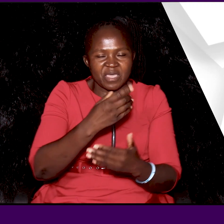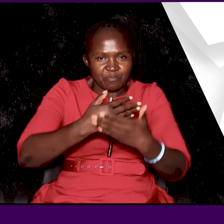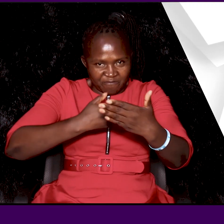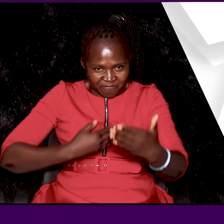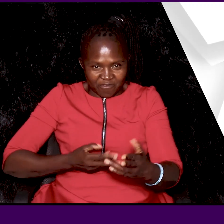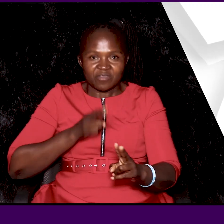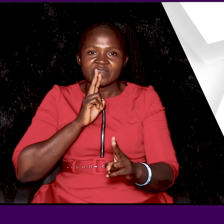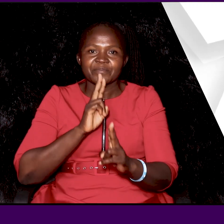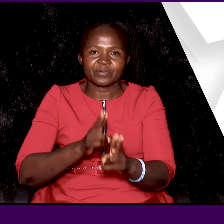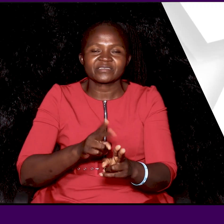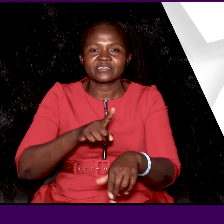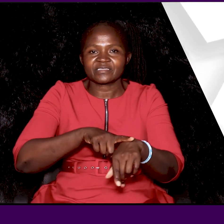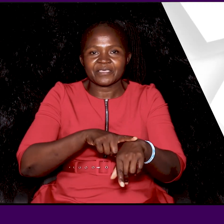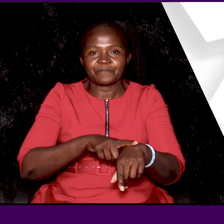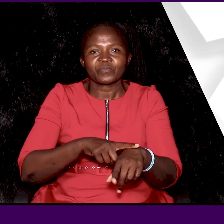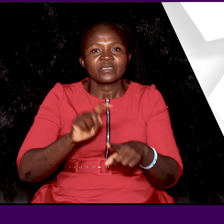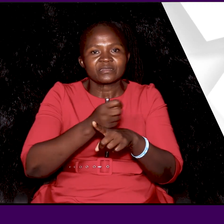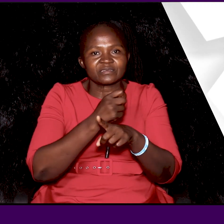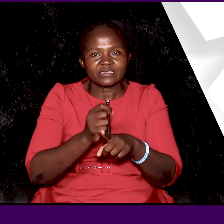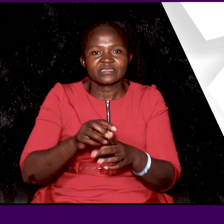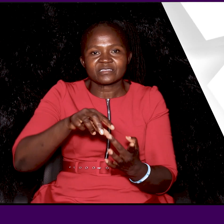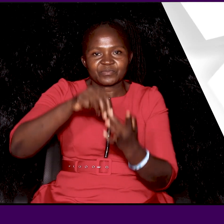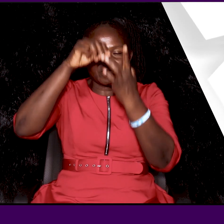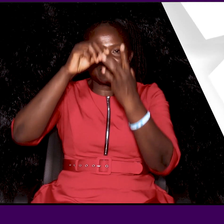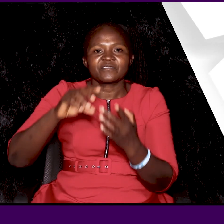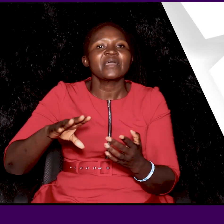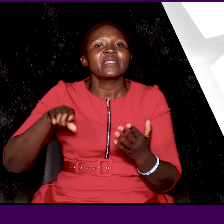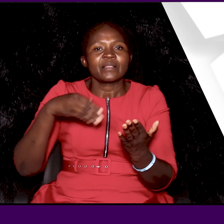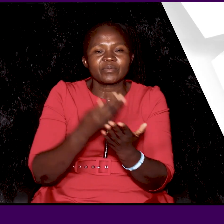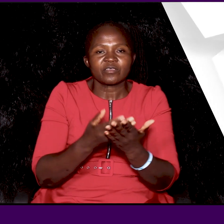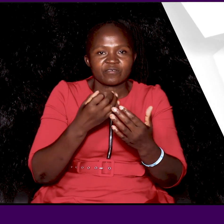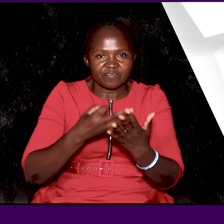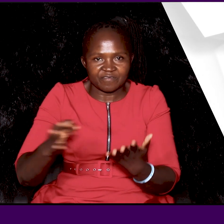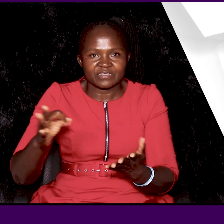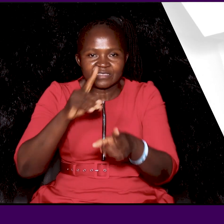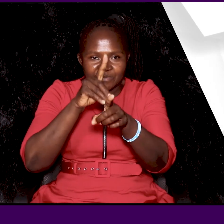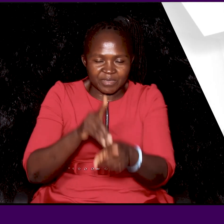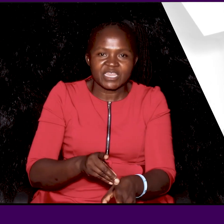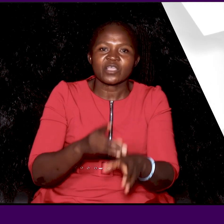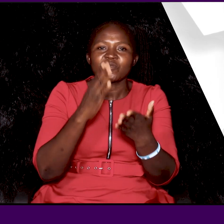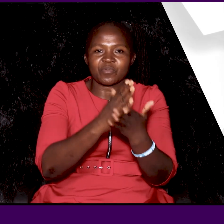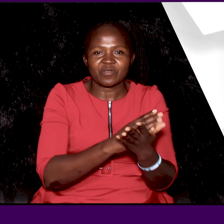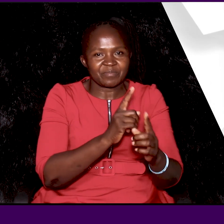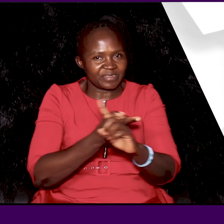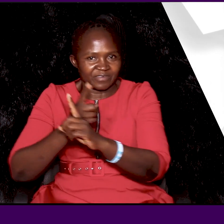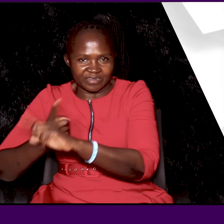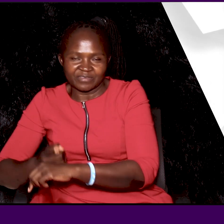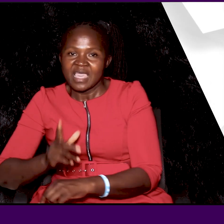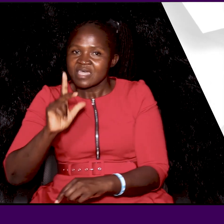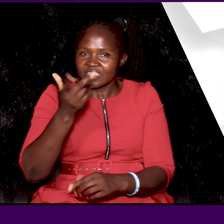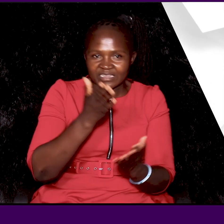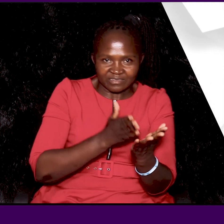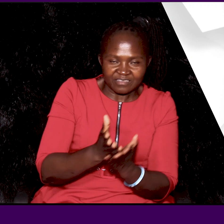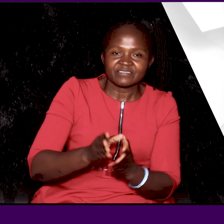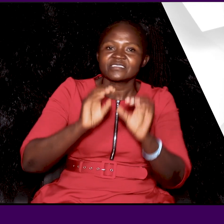of the reporting time. The cost is the specified application fees as per the various programs. The third service